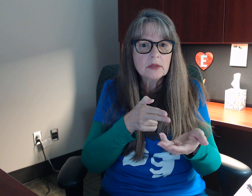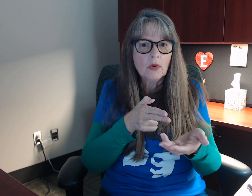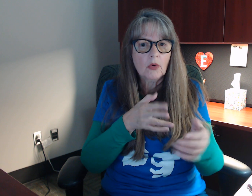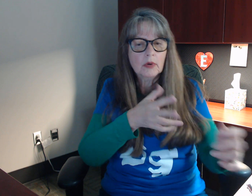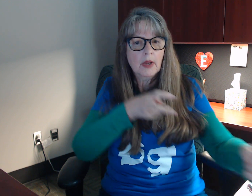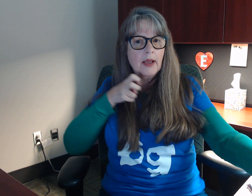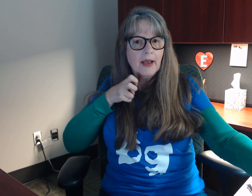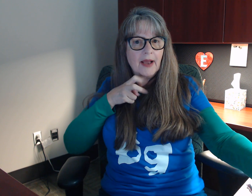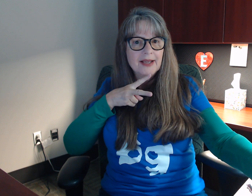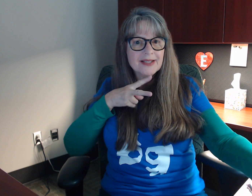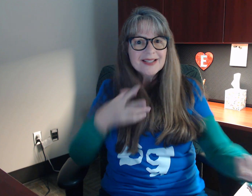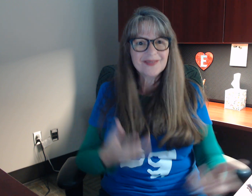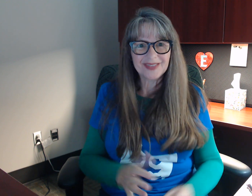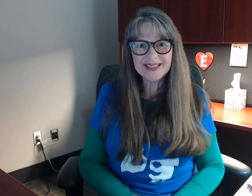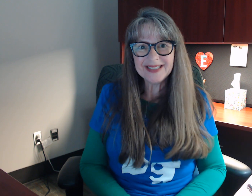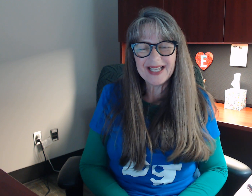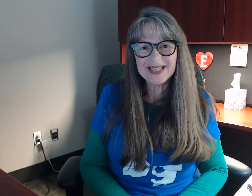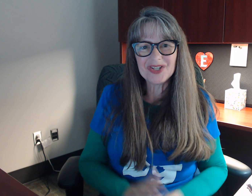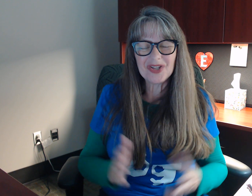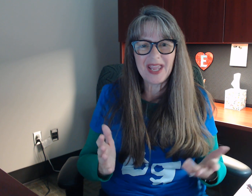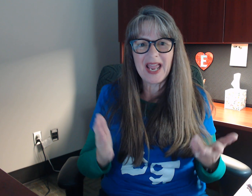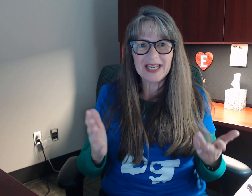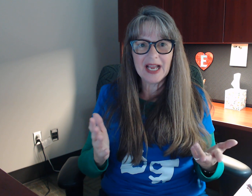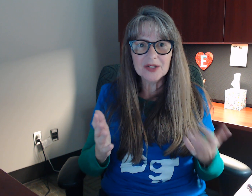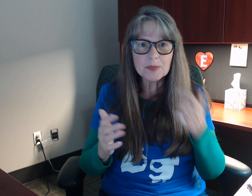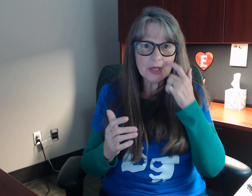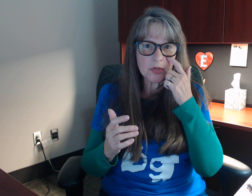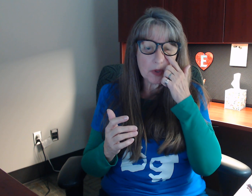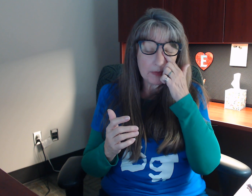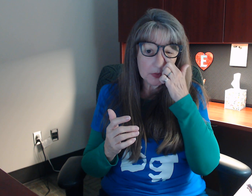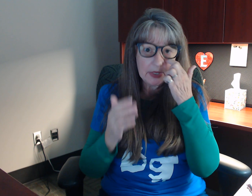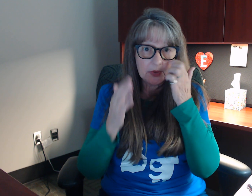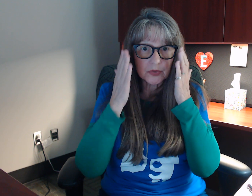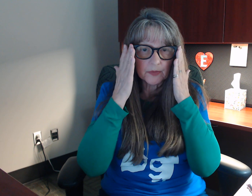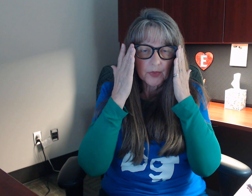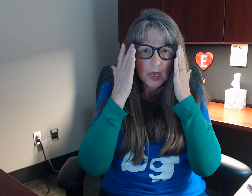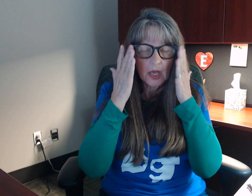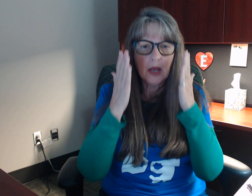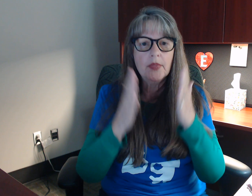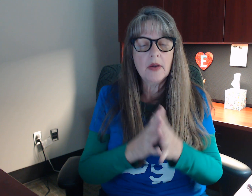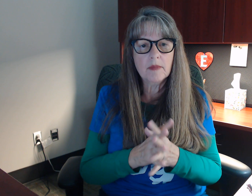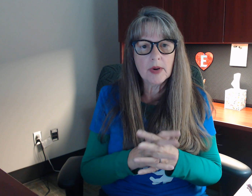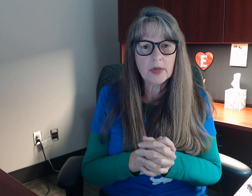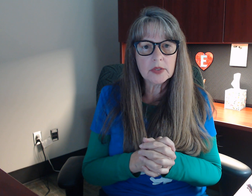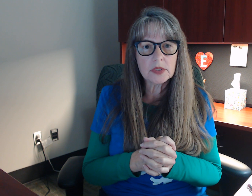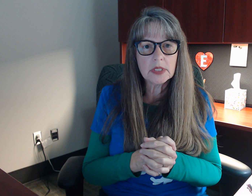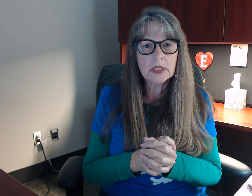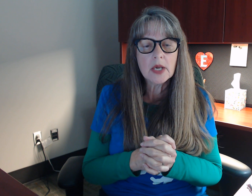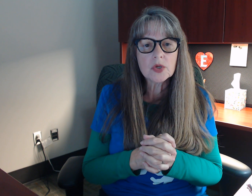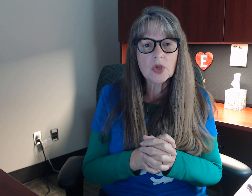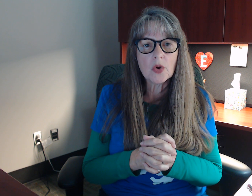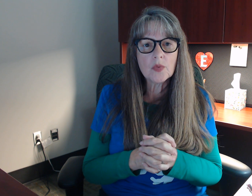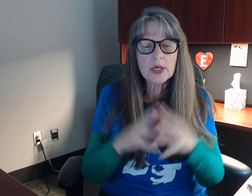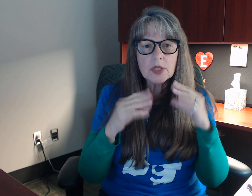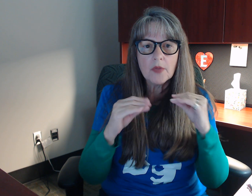or hunt, really. They had guns, but they also had bows and arrows. The Native Americans did. So they taught them